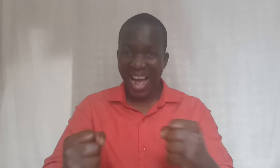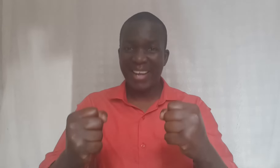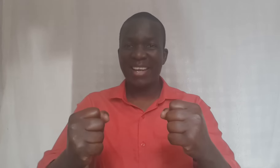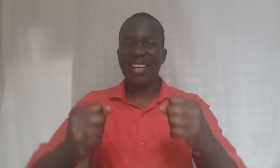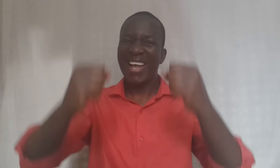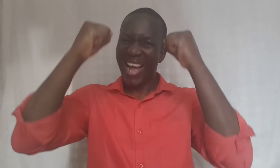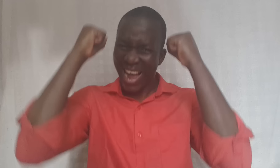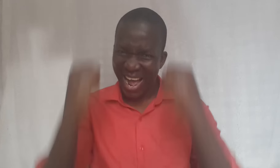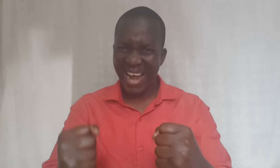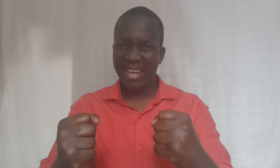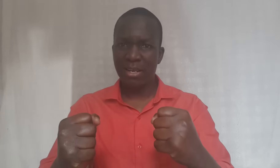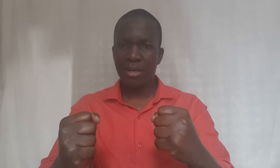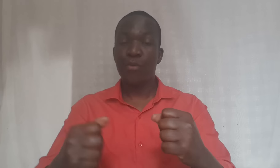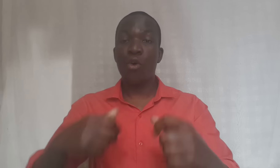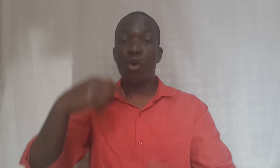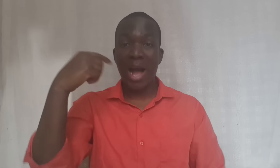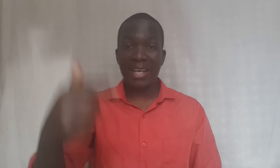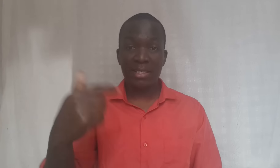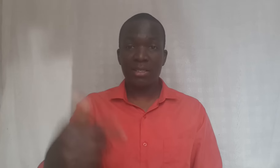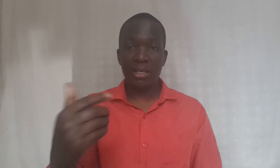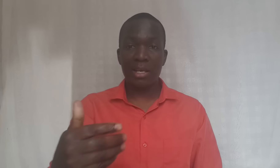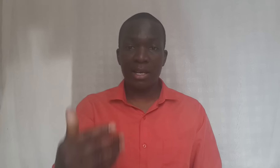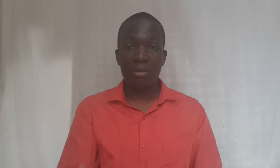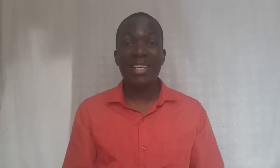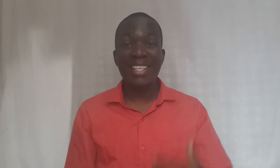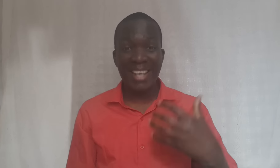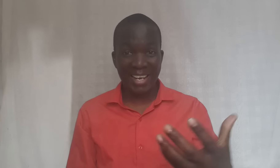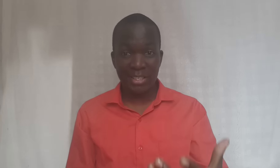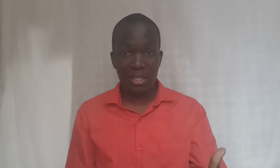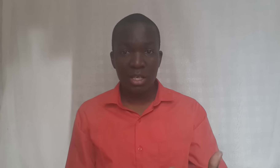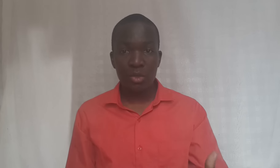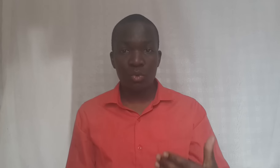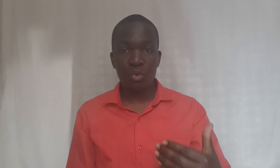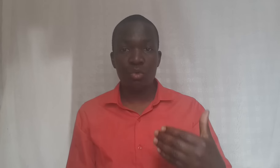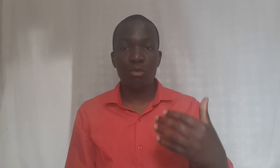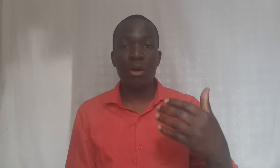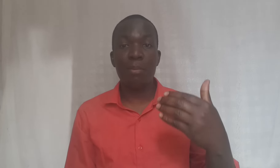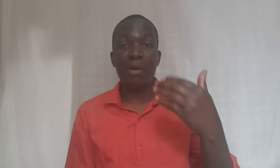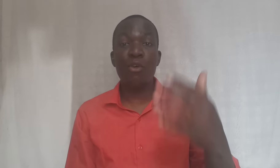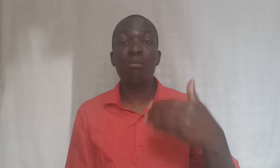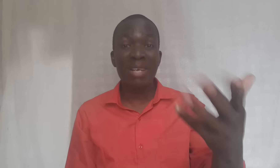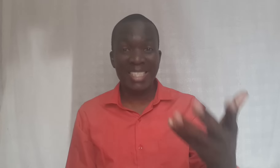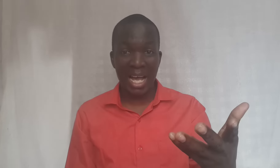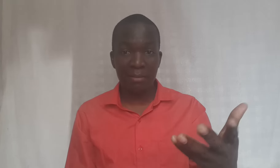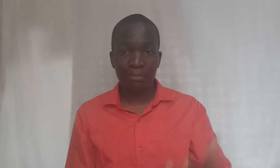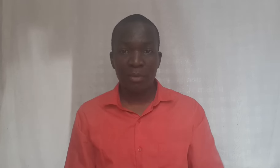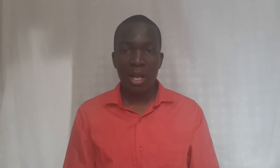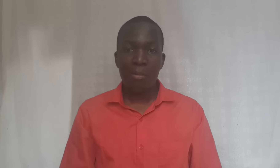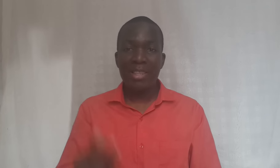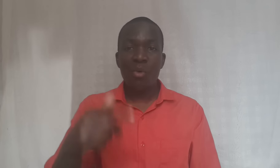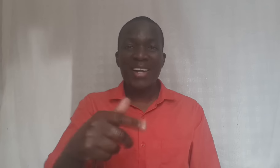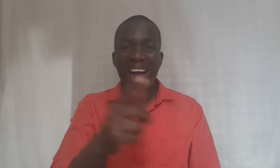hard. Hard for us being encouraged to perform better. But the word